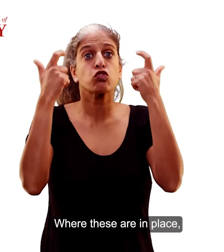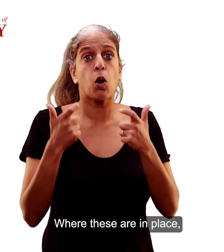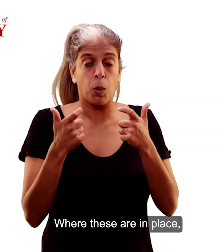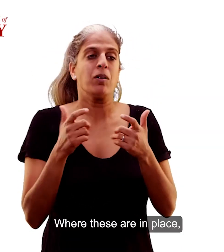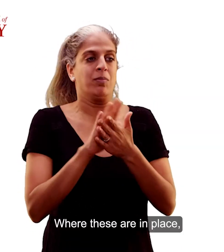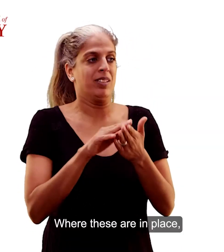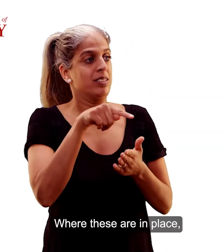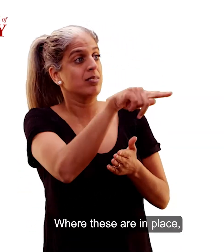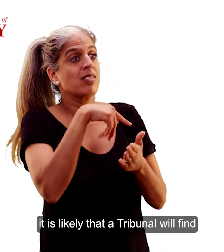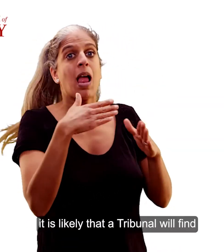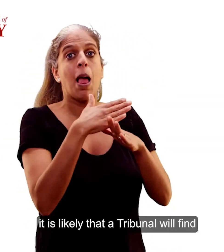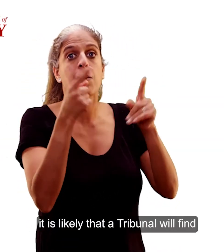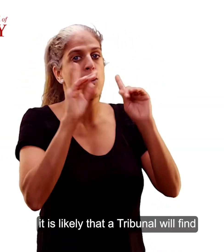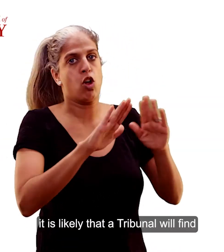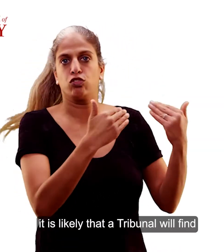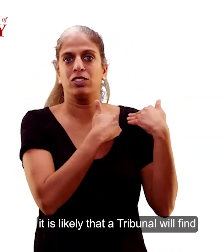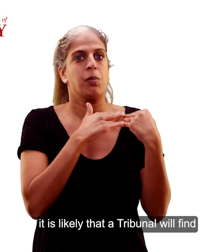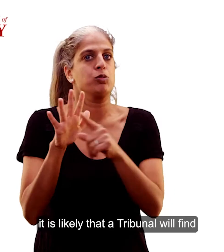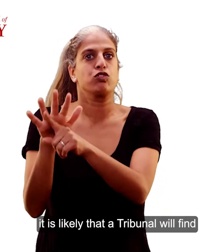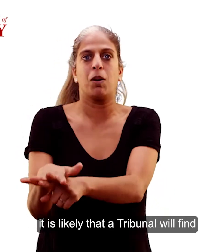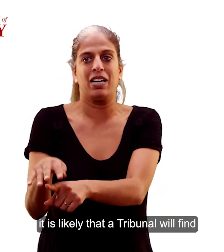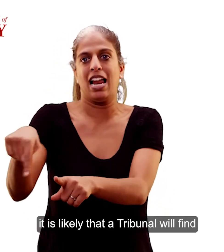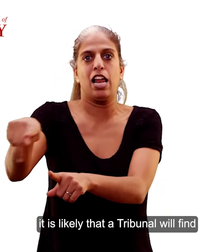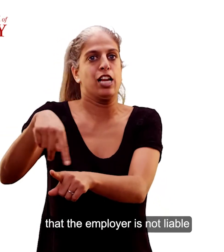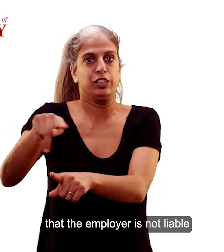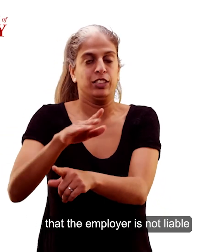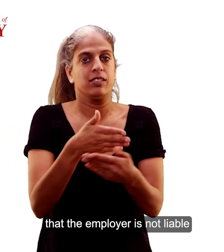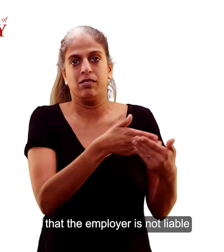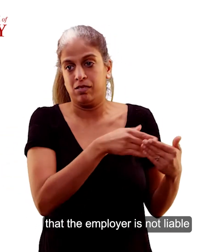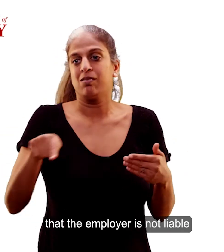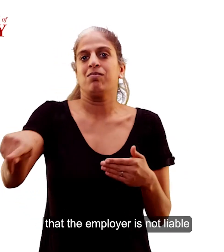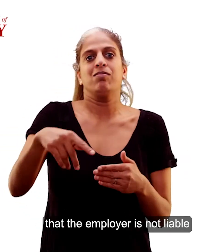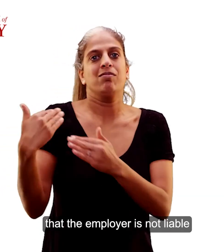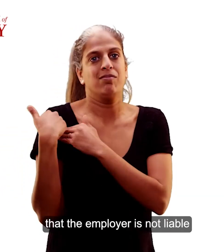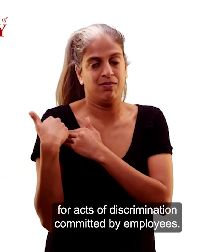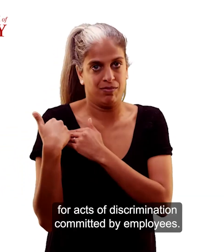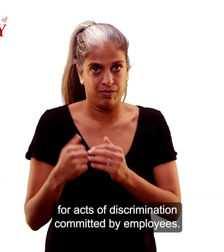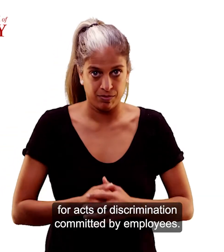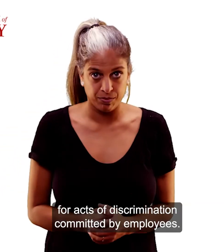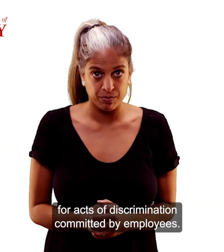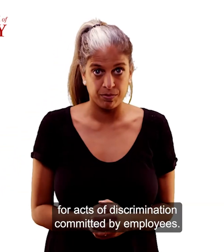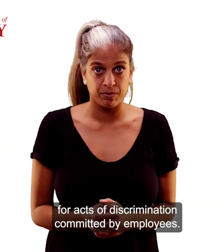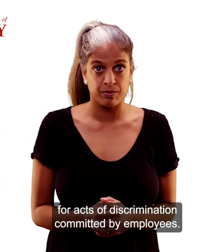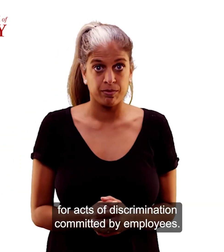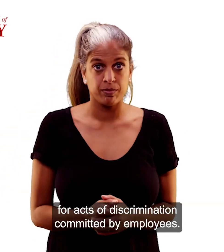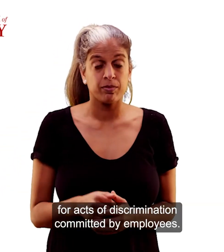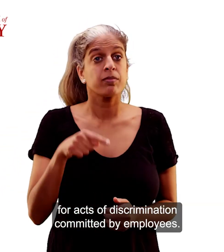Where these are in place, it is likely that a tribunal will find that the employer is not liable for acts of discrimination committed